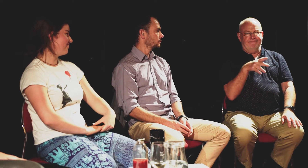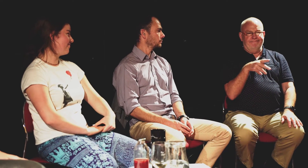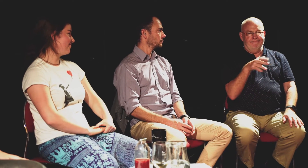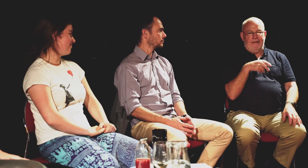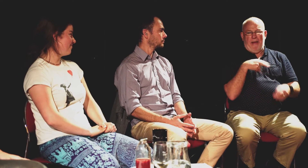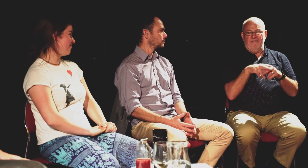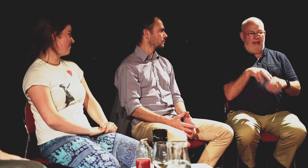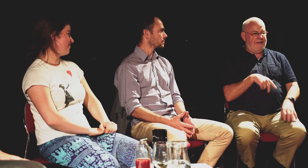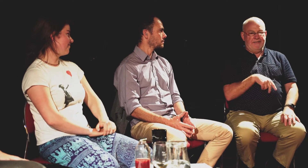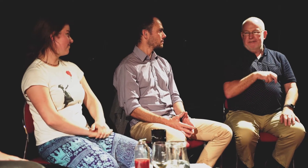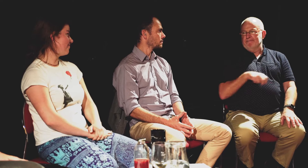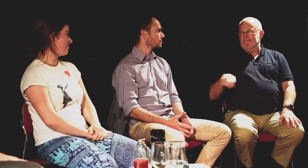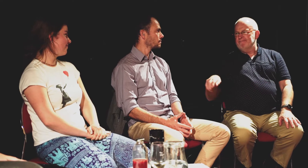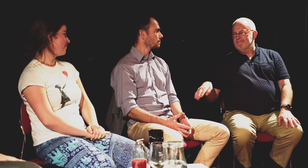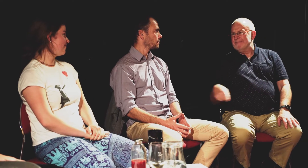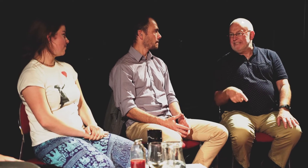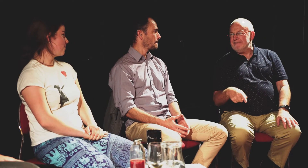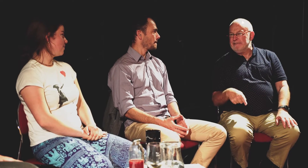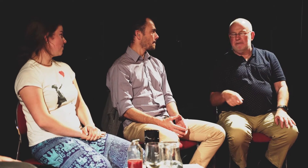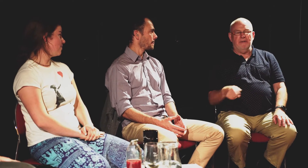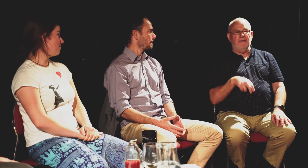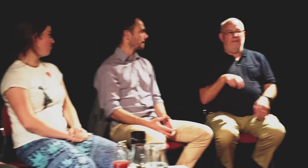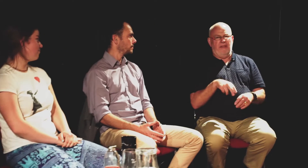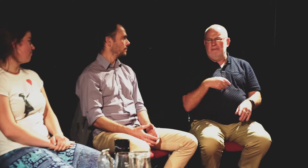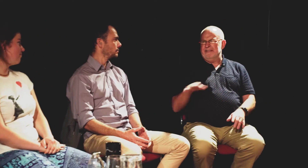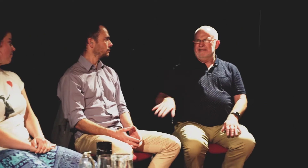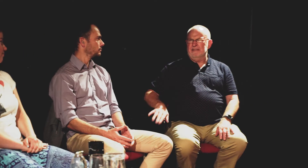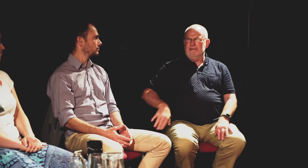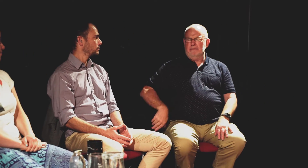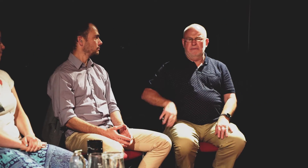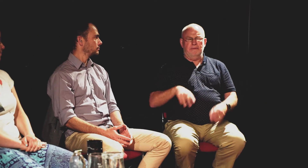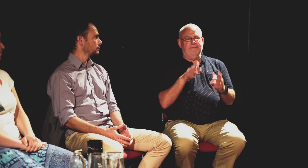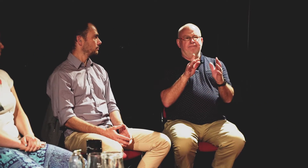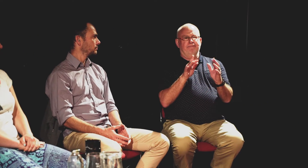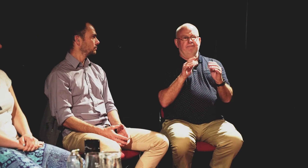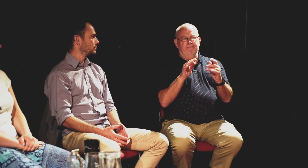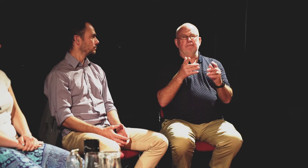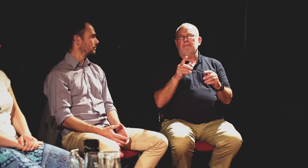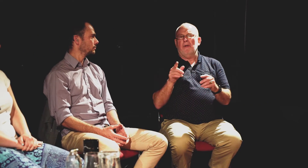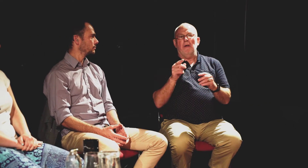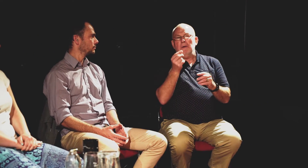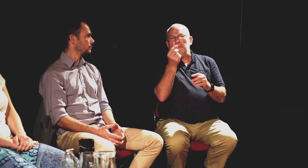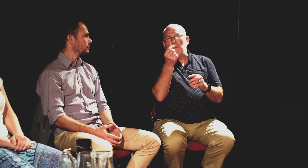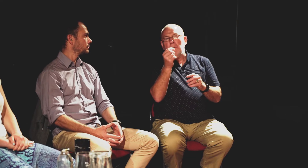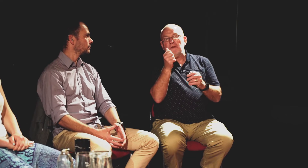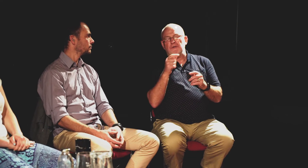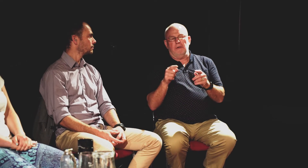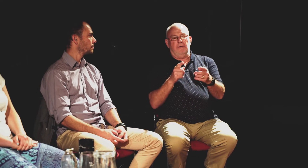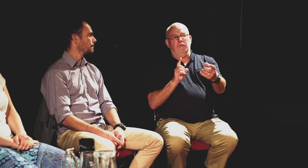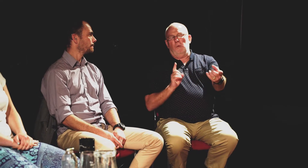being played, and my dad said to the guy, let him in, let him have a turn. And I was like, Dad, for God's sake, don't say that. And then the game